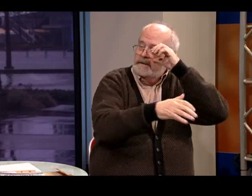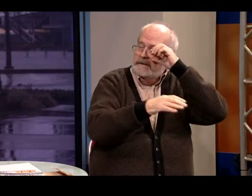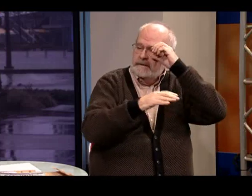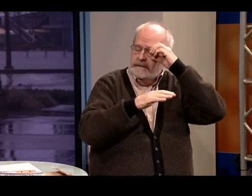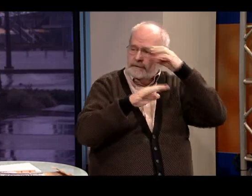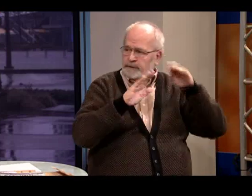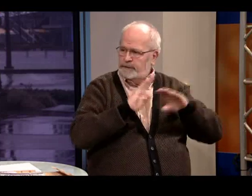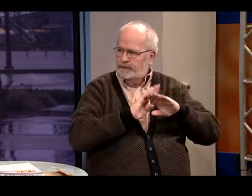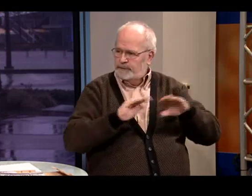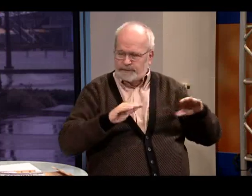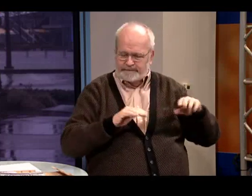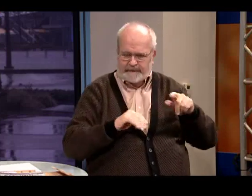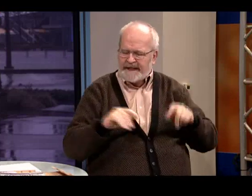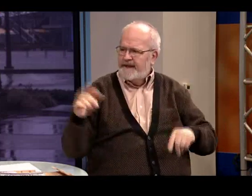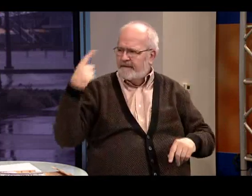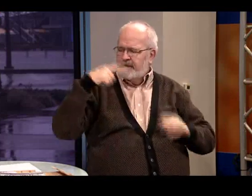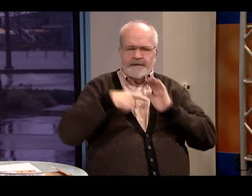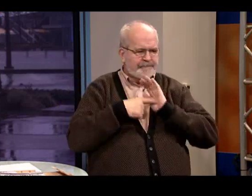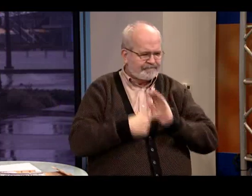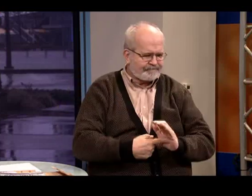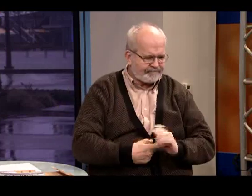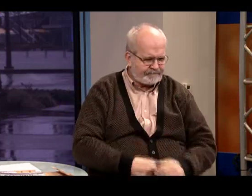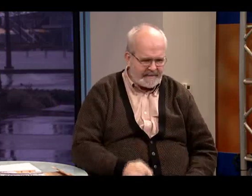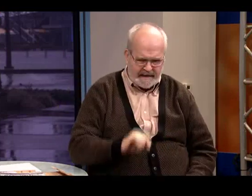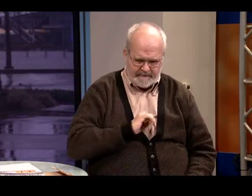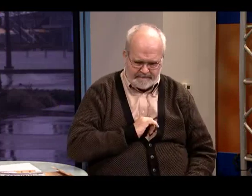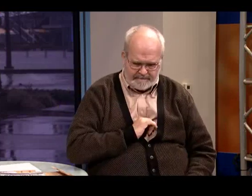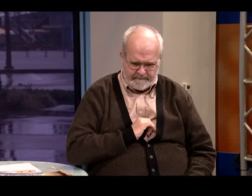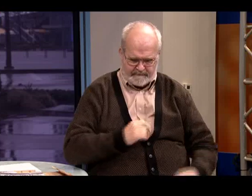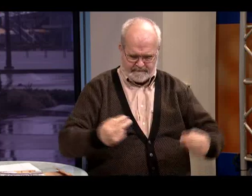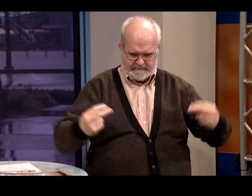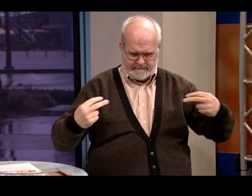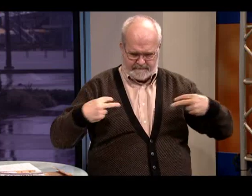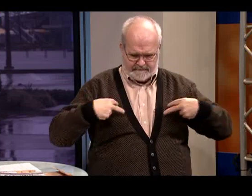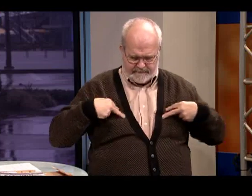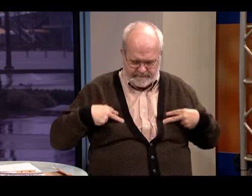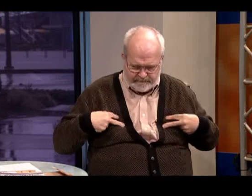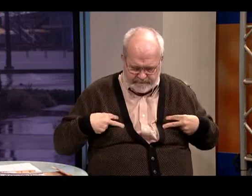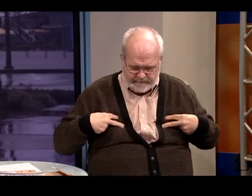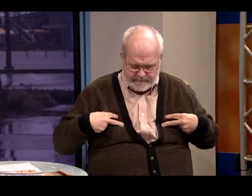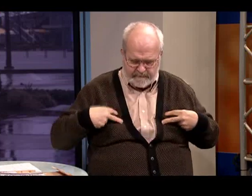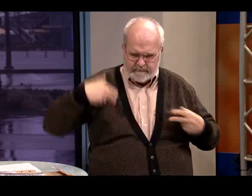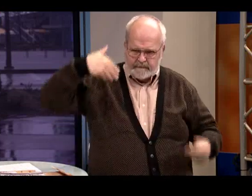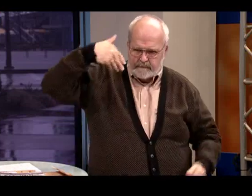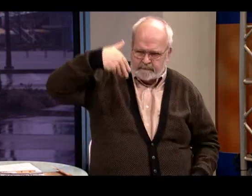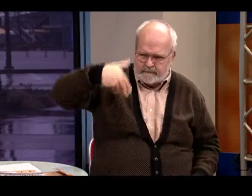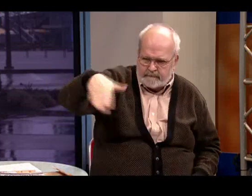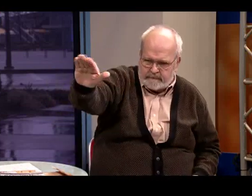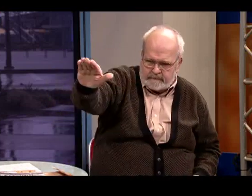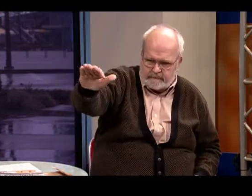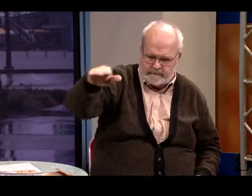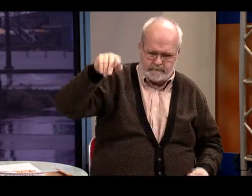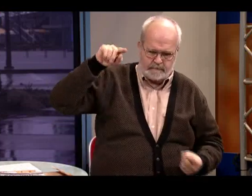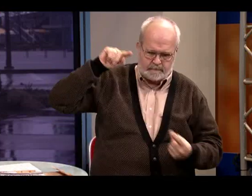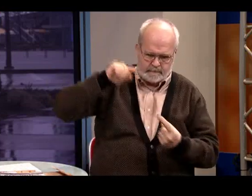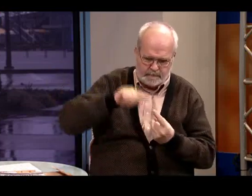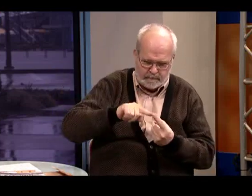in parts of English into American Sign Language, which has caused issue over the years. There have been a number of different ways of